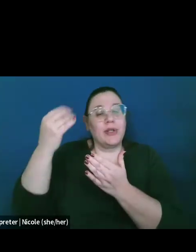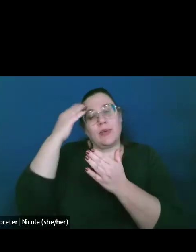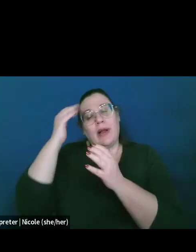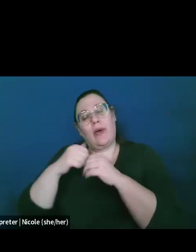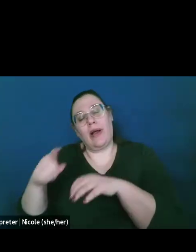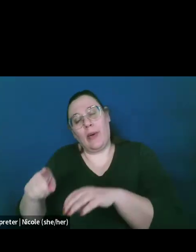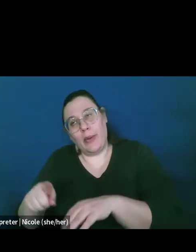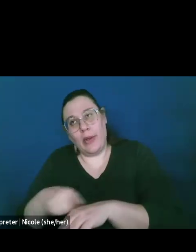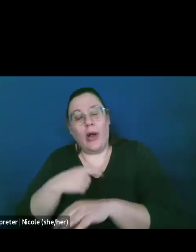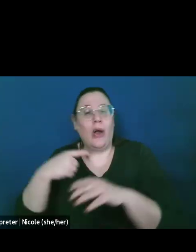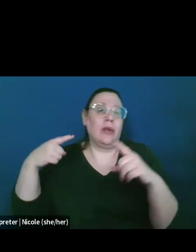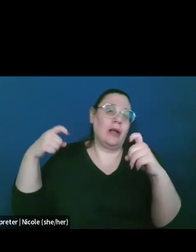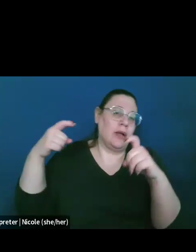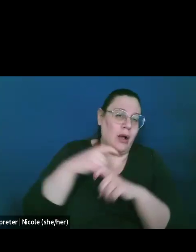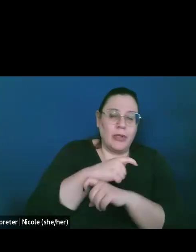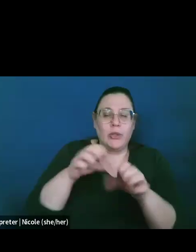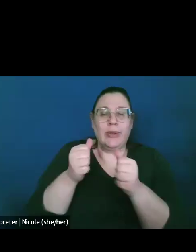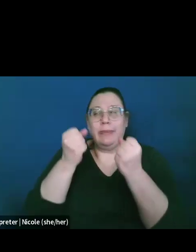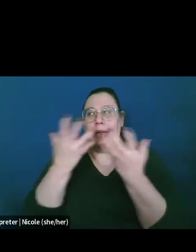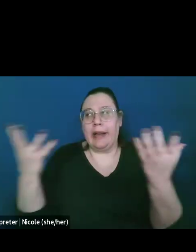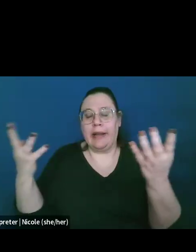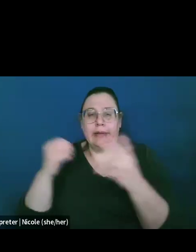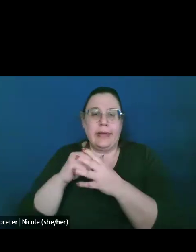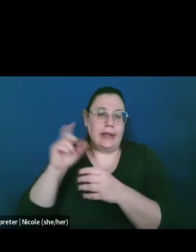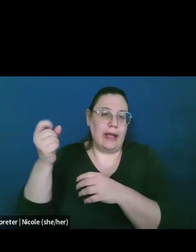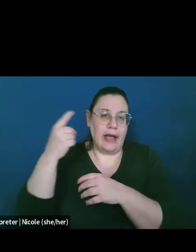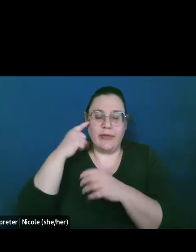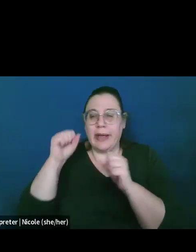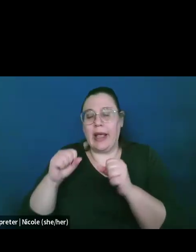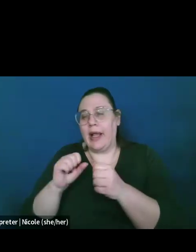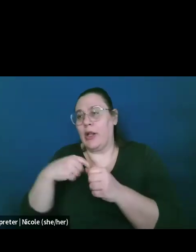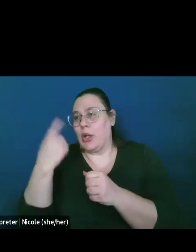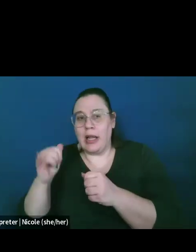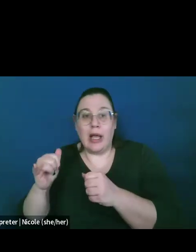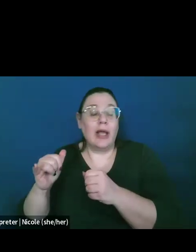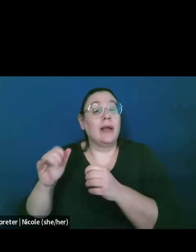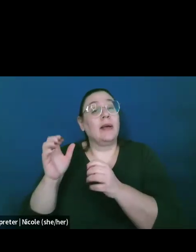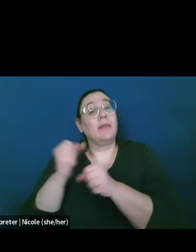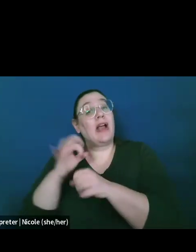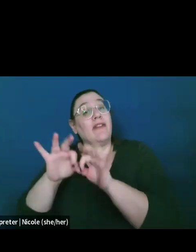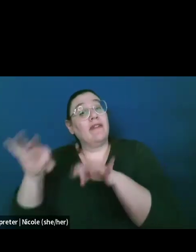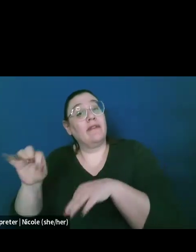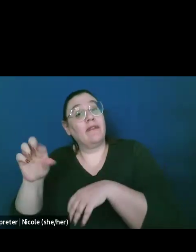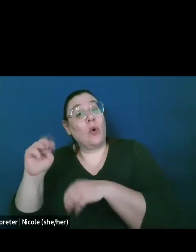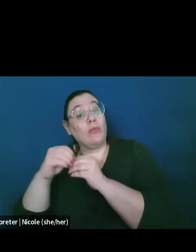complicated doing many things in the government can be, everything from updating a form all the way